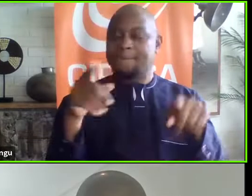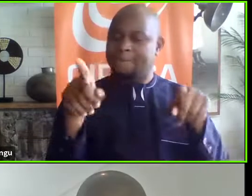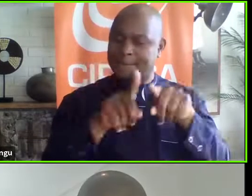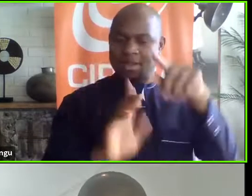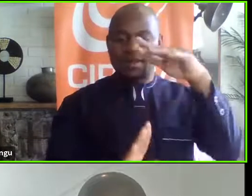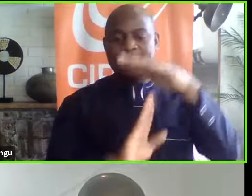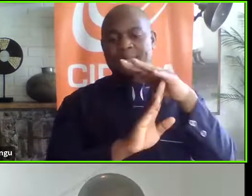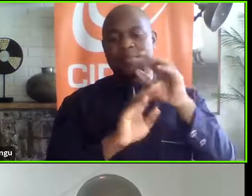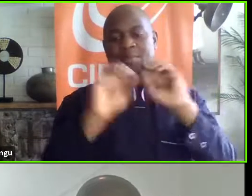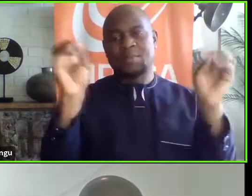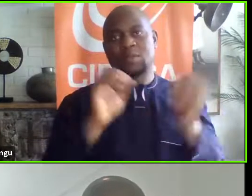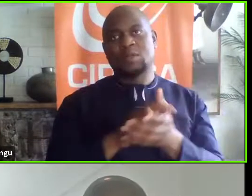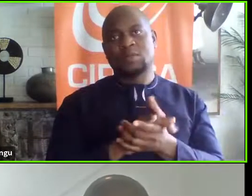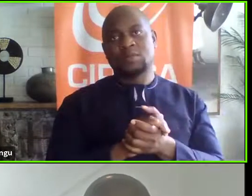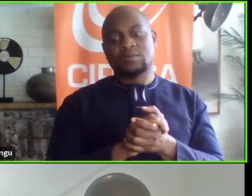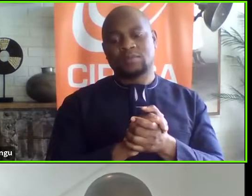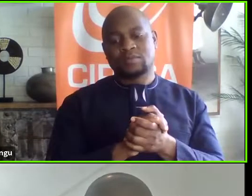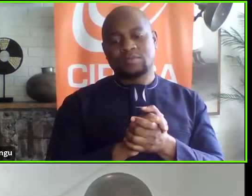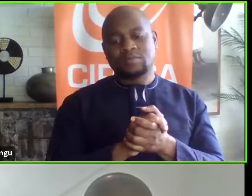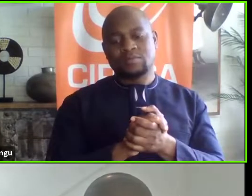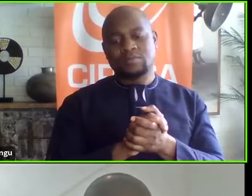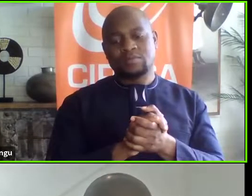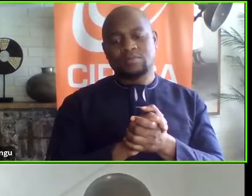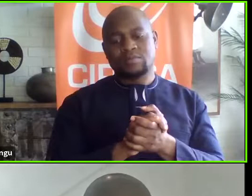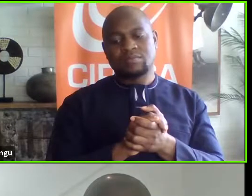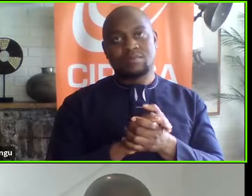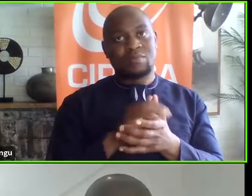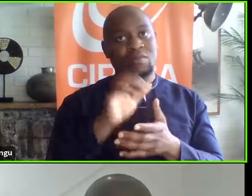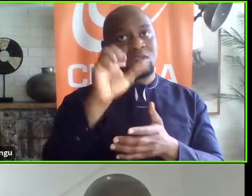the ICT are also limited.